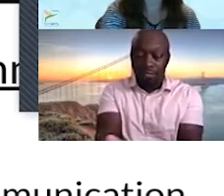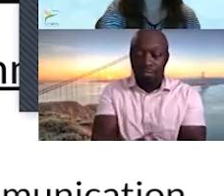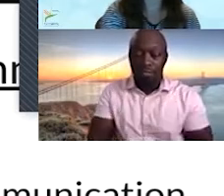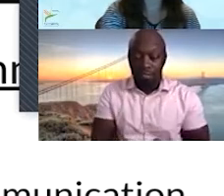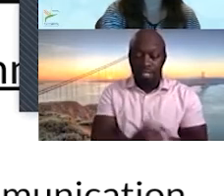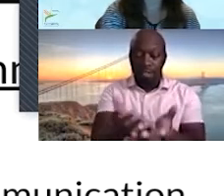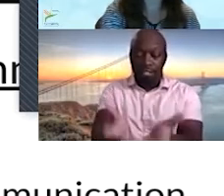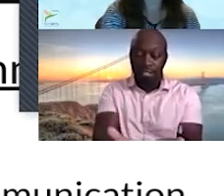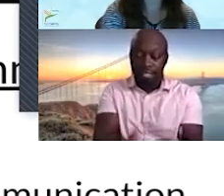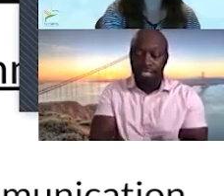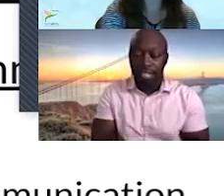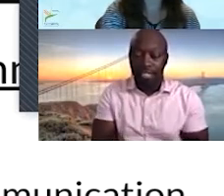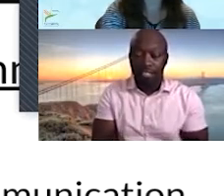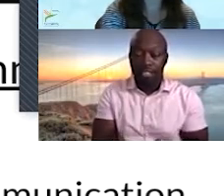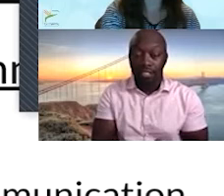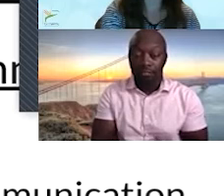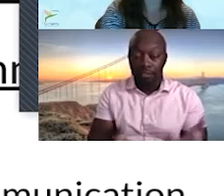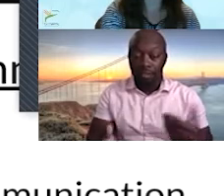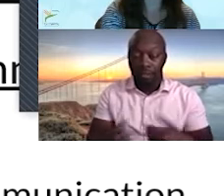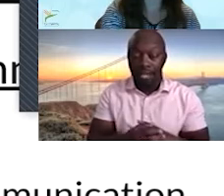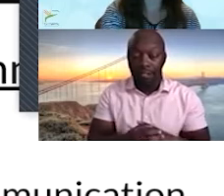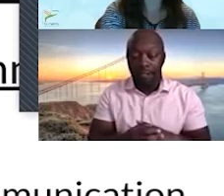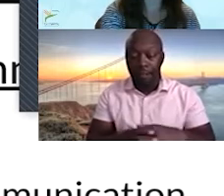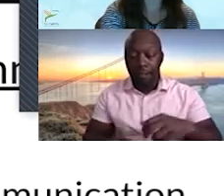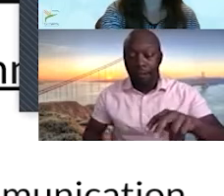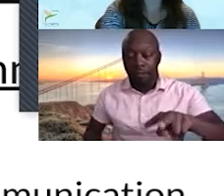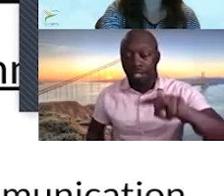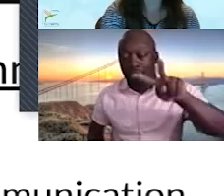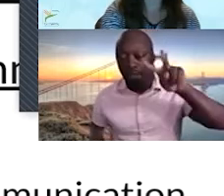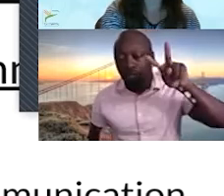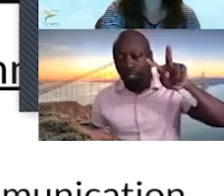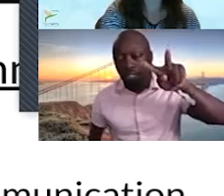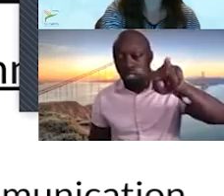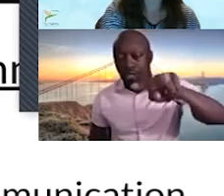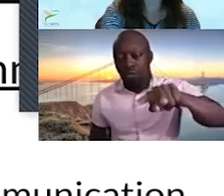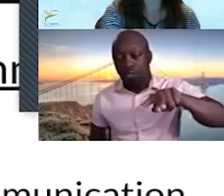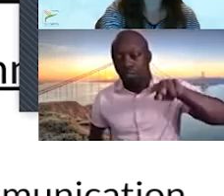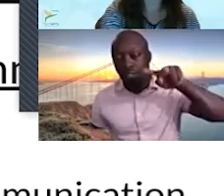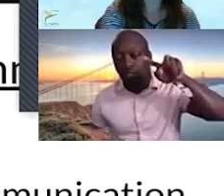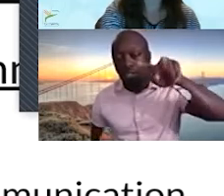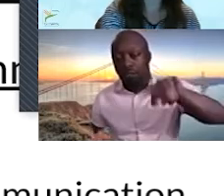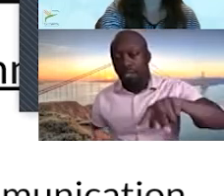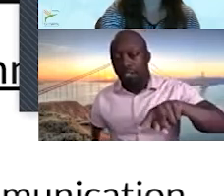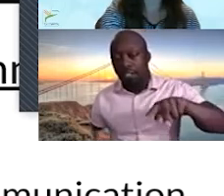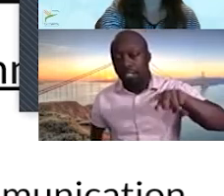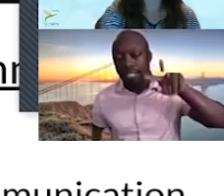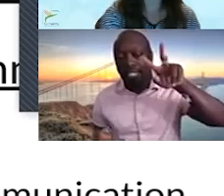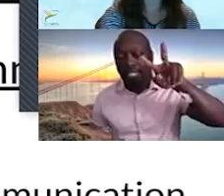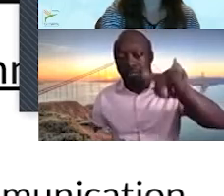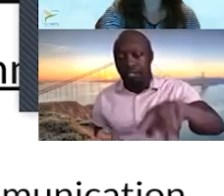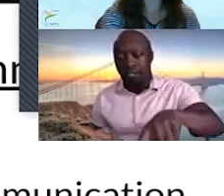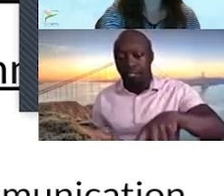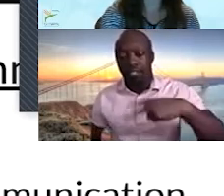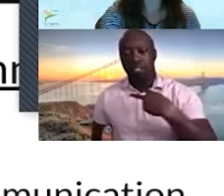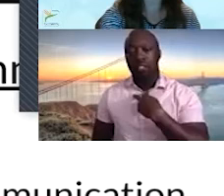little area to get changed before the bath, touch them with the two fingers, index